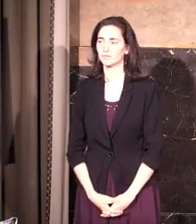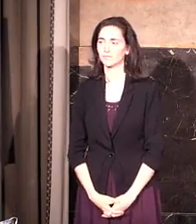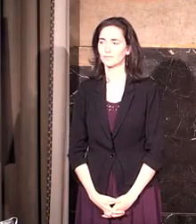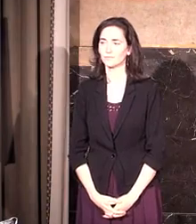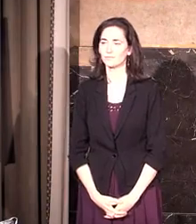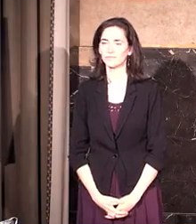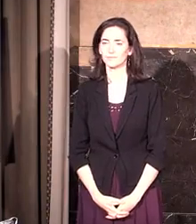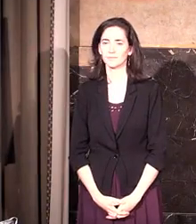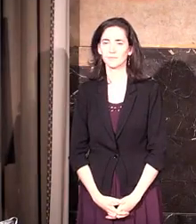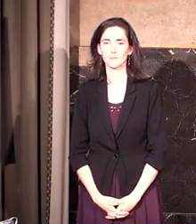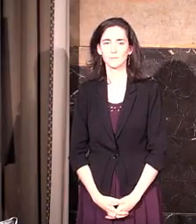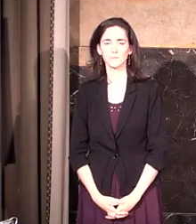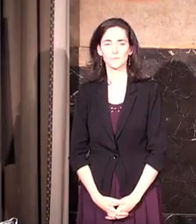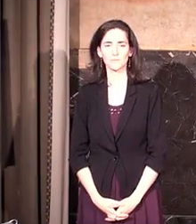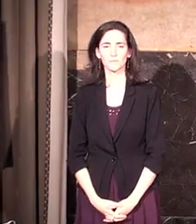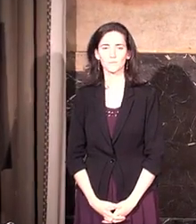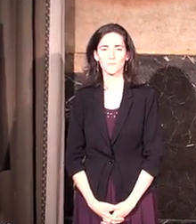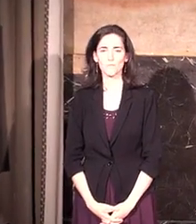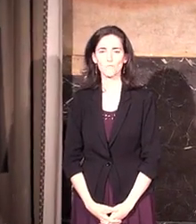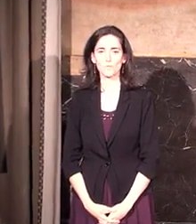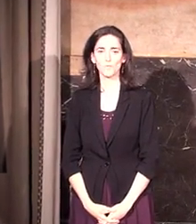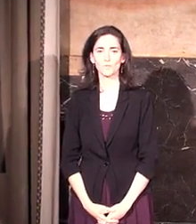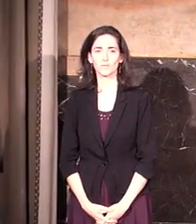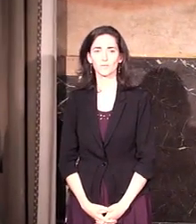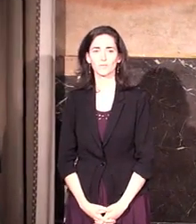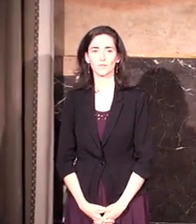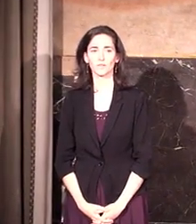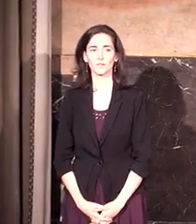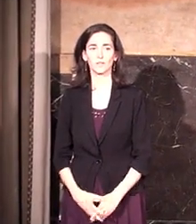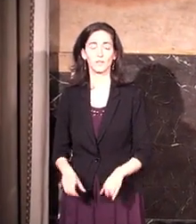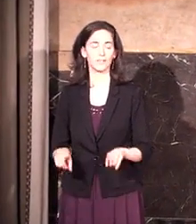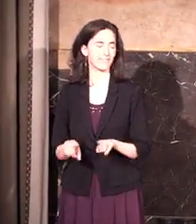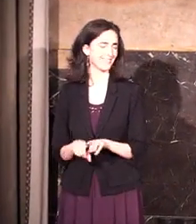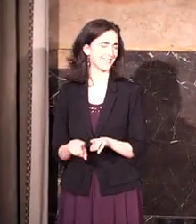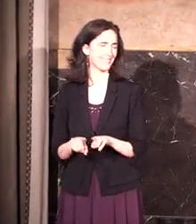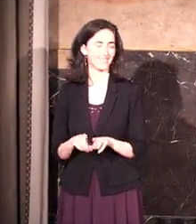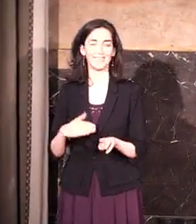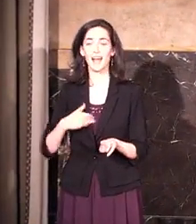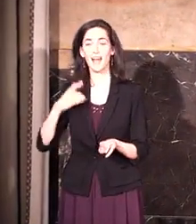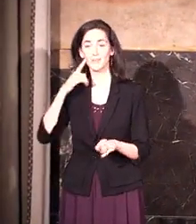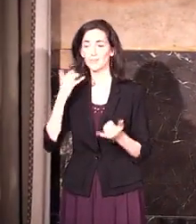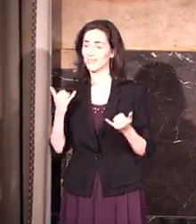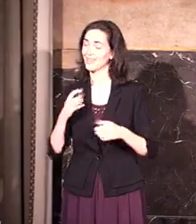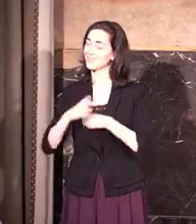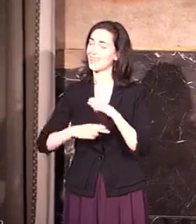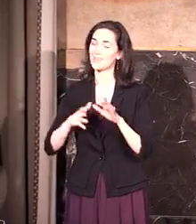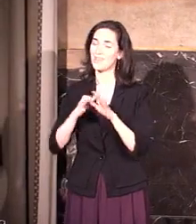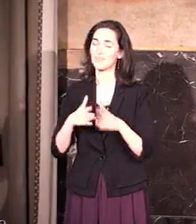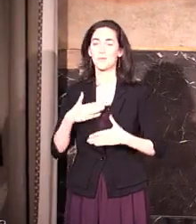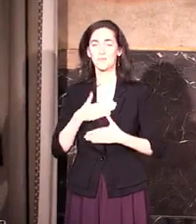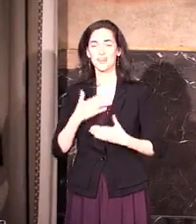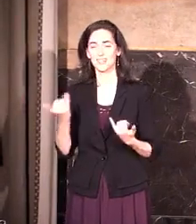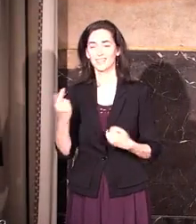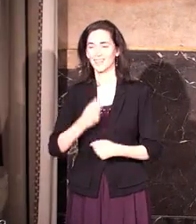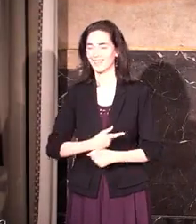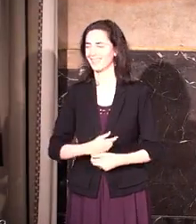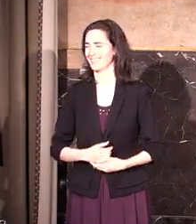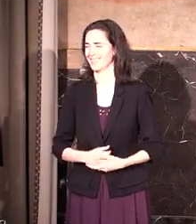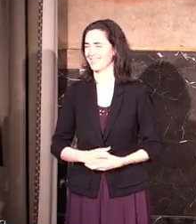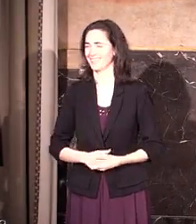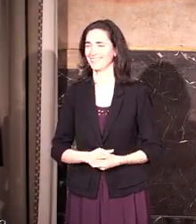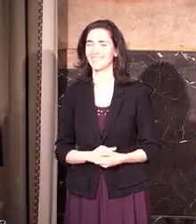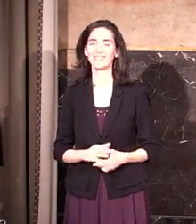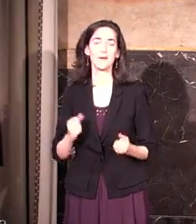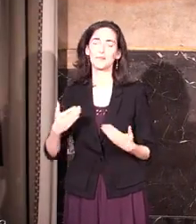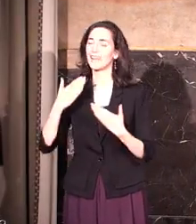And I'm also aware that today is National Interpreter Appreciation Day. So many thanks